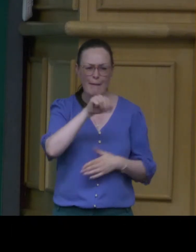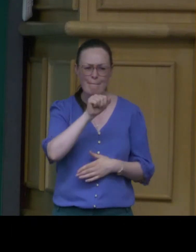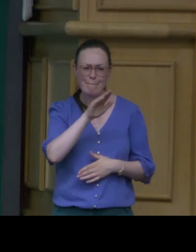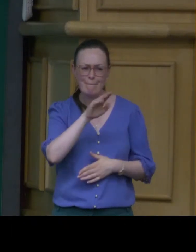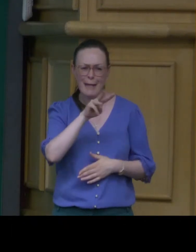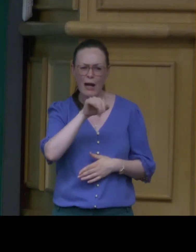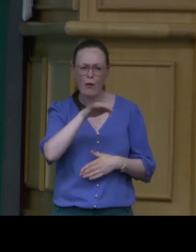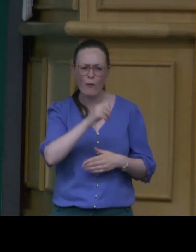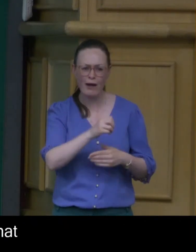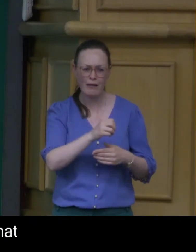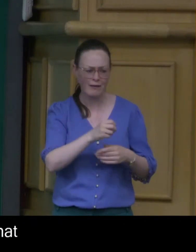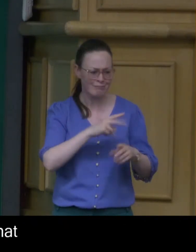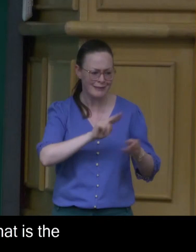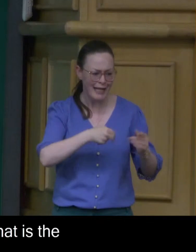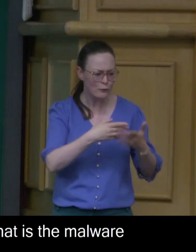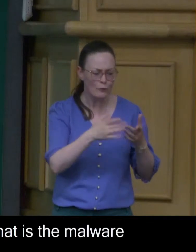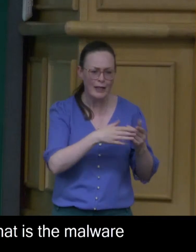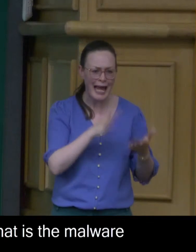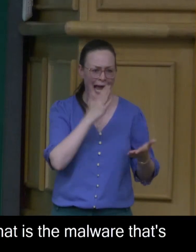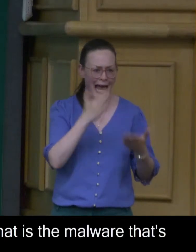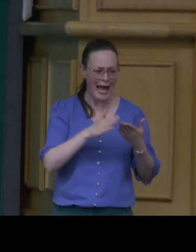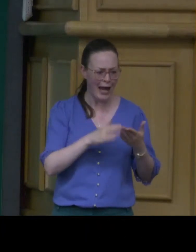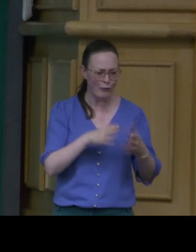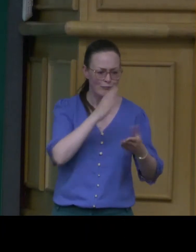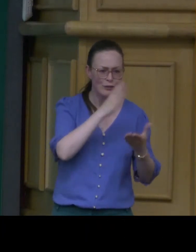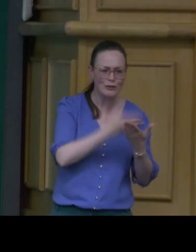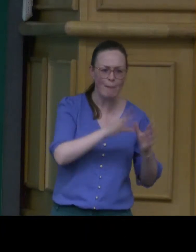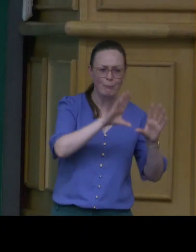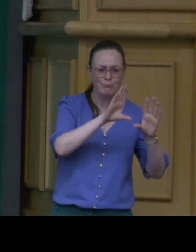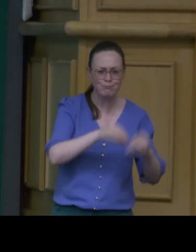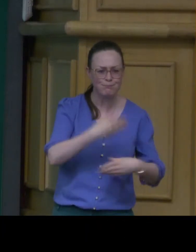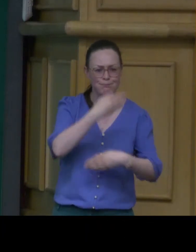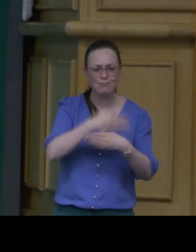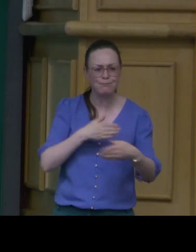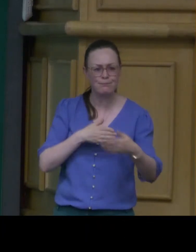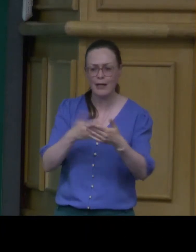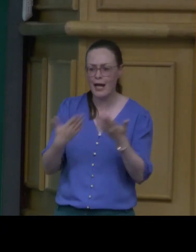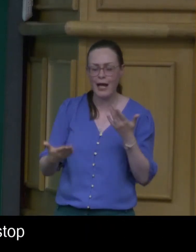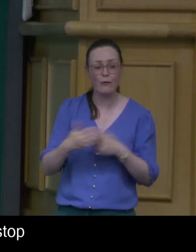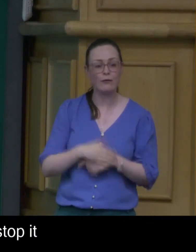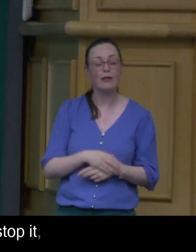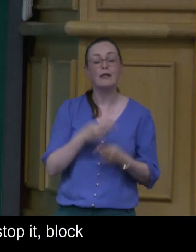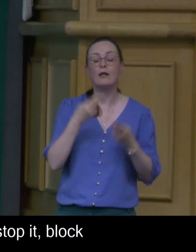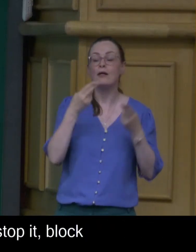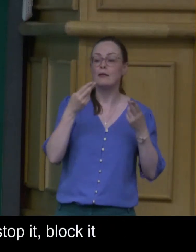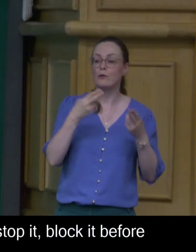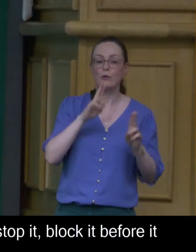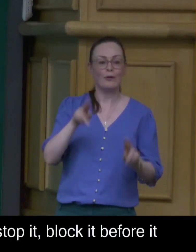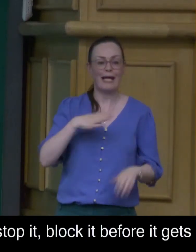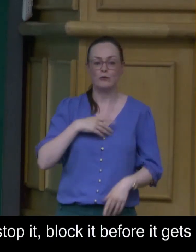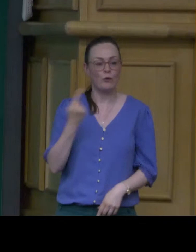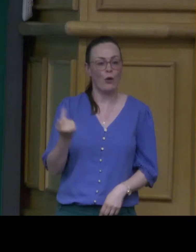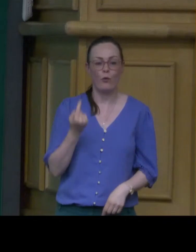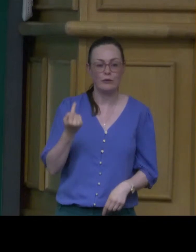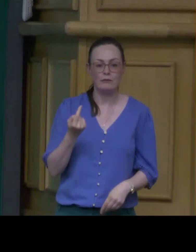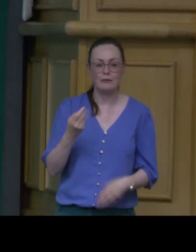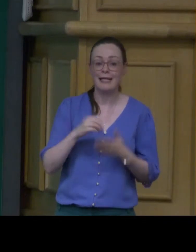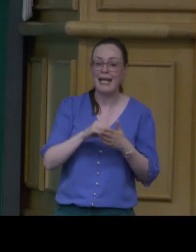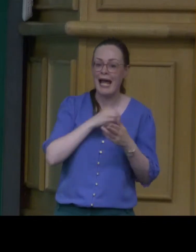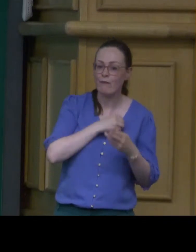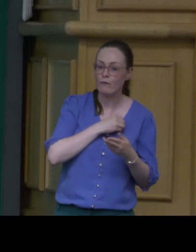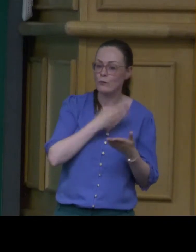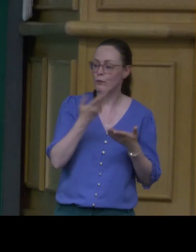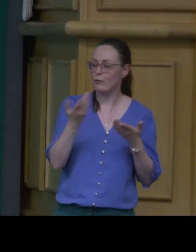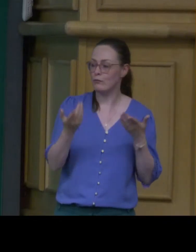our way and how can we avoid it, stop it, block it before it gets here. That requires, you can't do this on your own. You have to